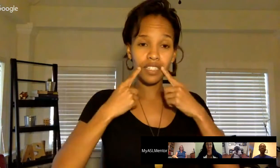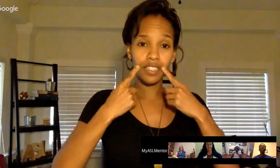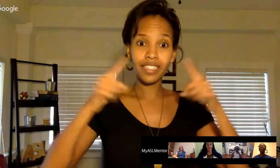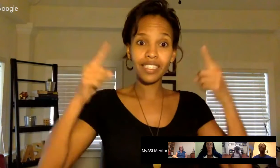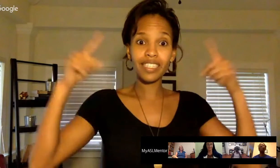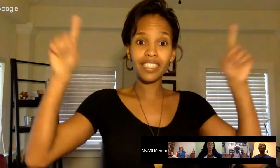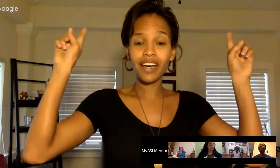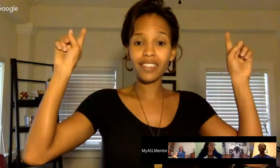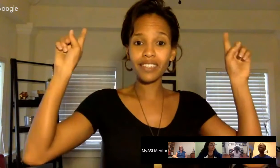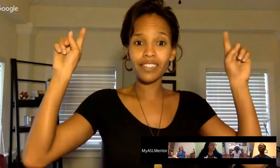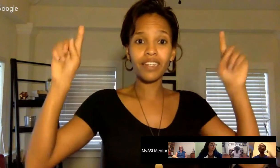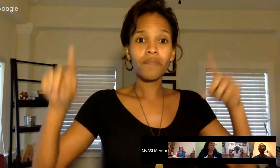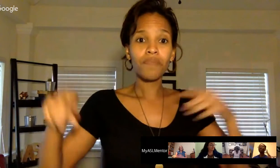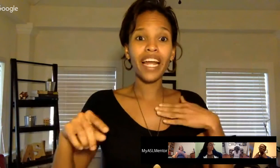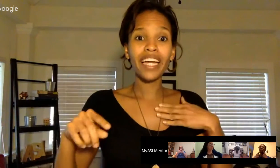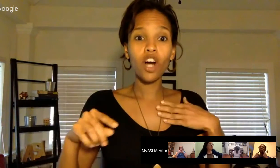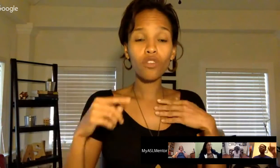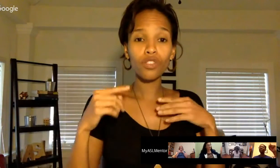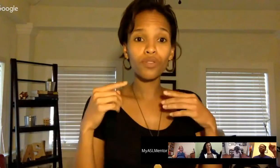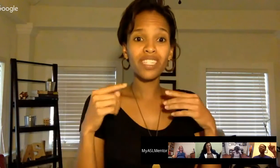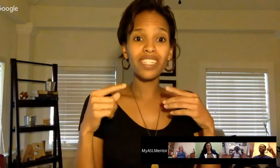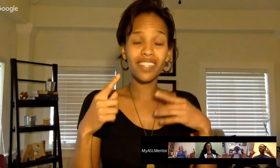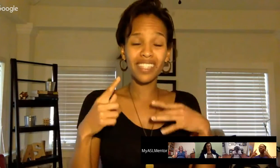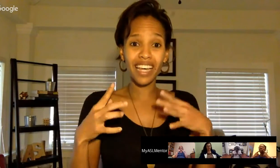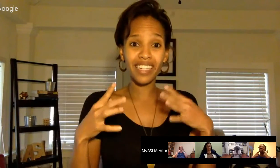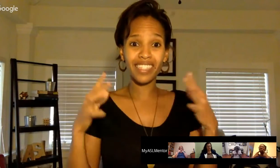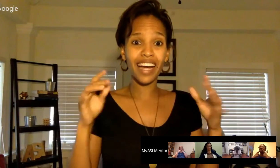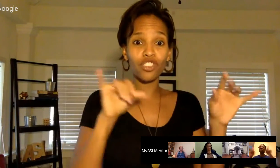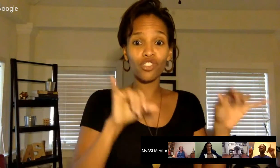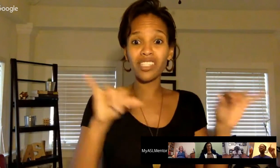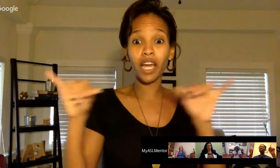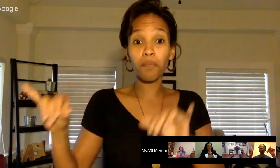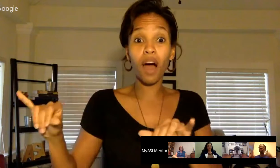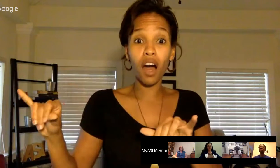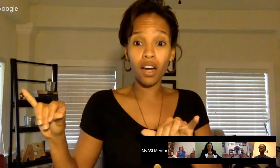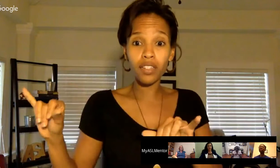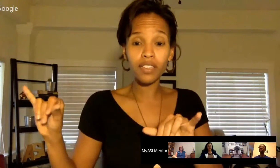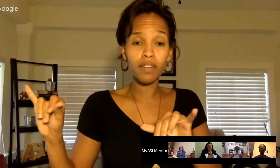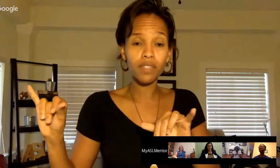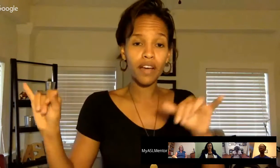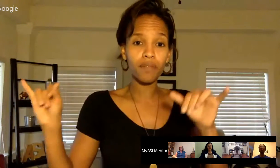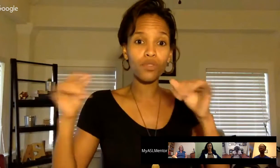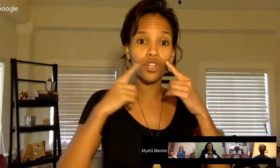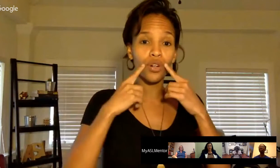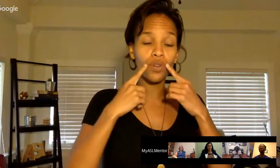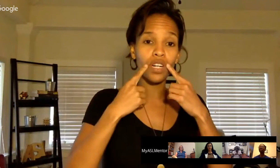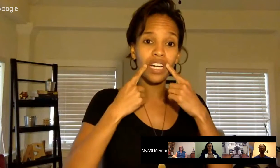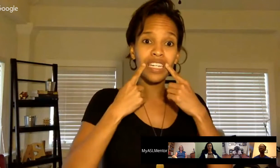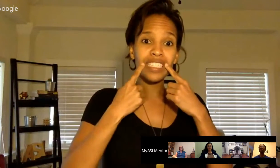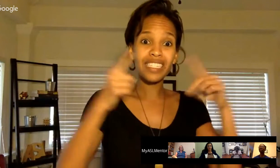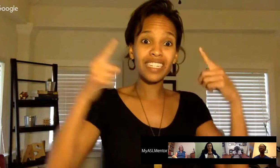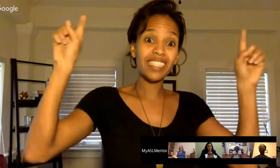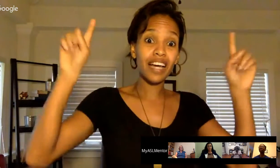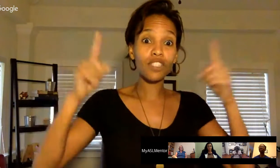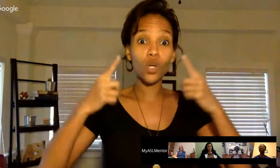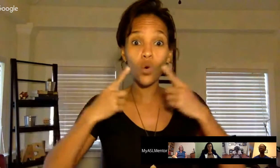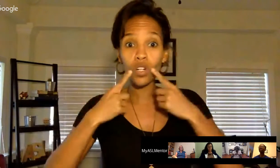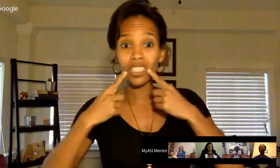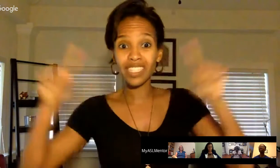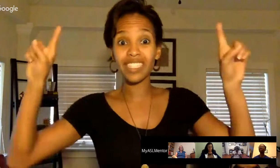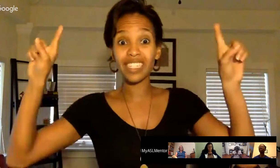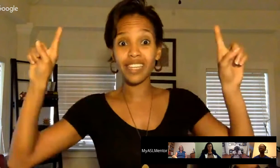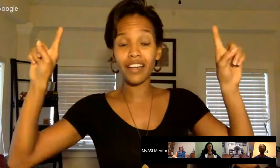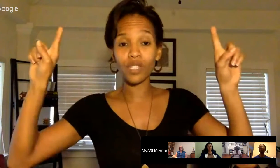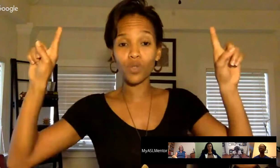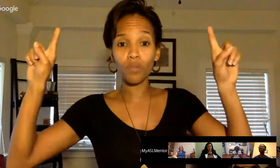Success. And I also see success signed just like pa sometimes. So success